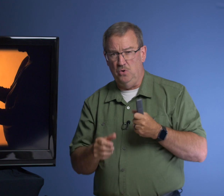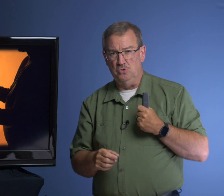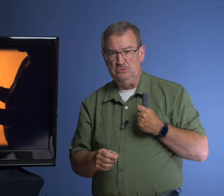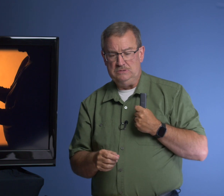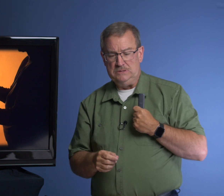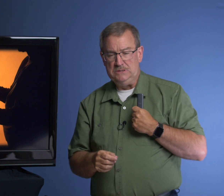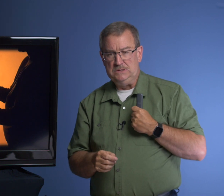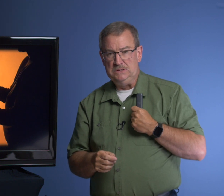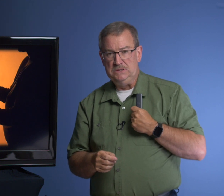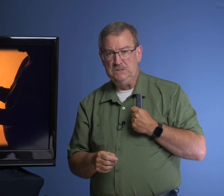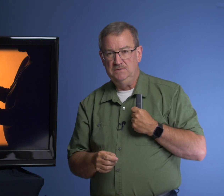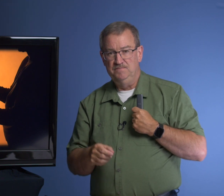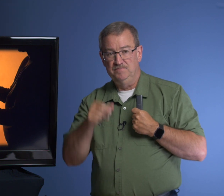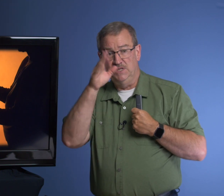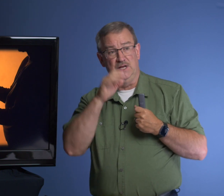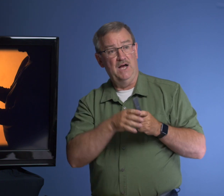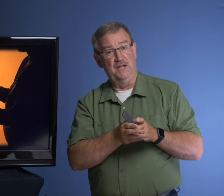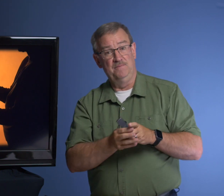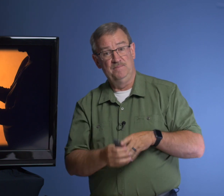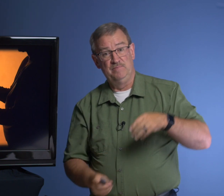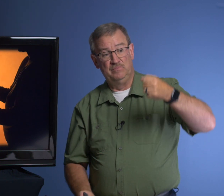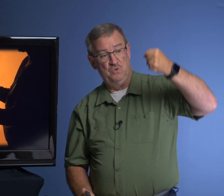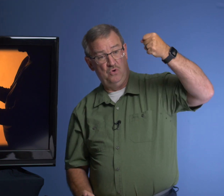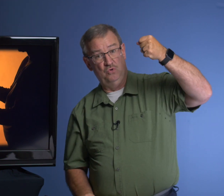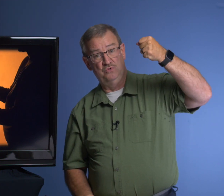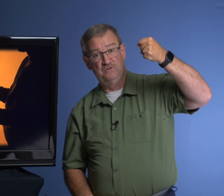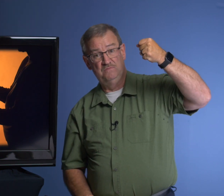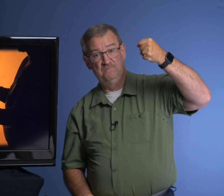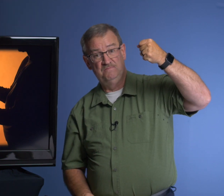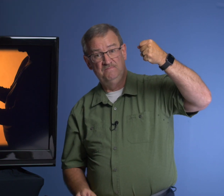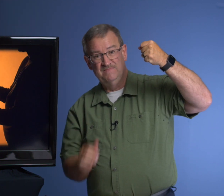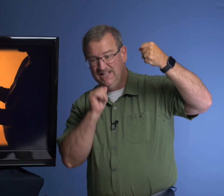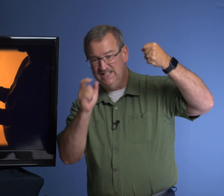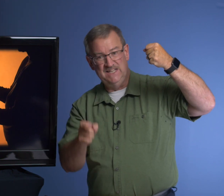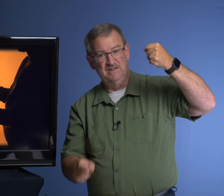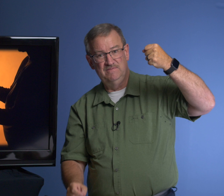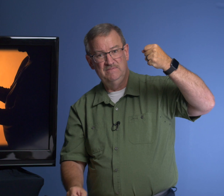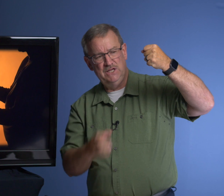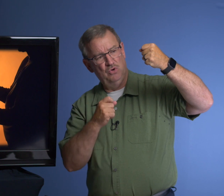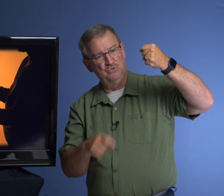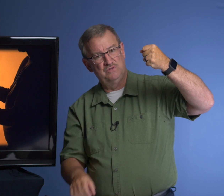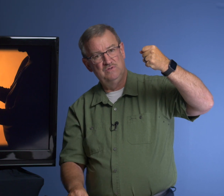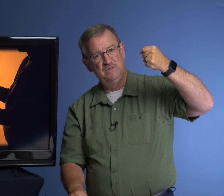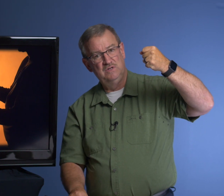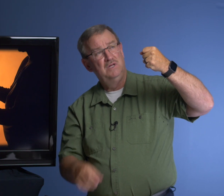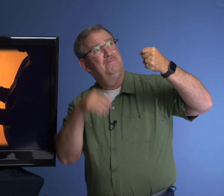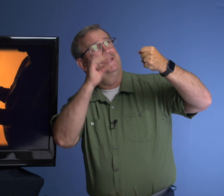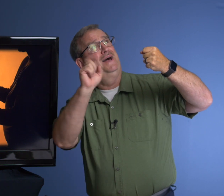If we hold, then God holds. He doesn't give. He holds. But God, I